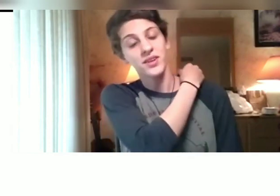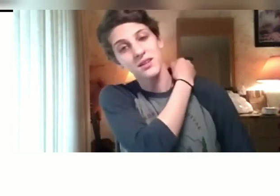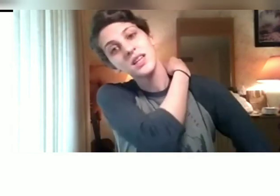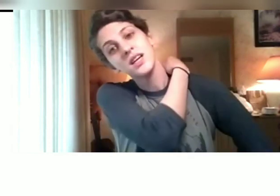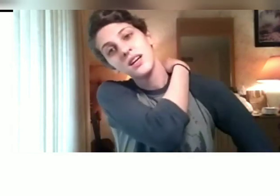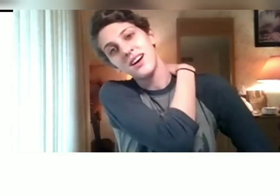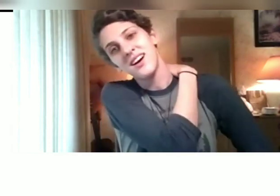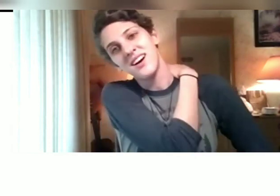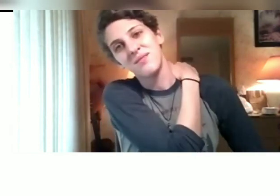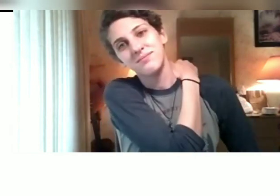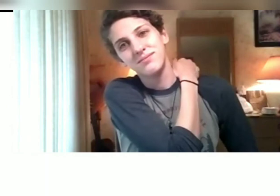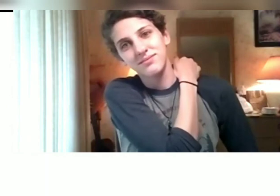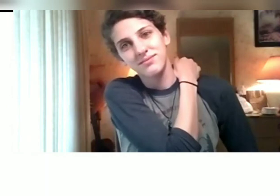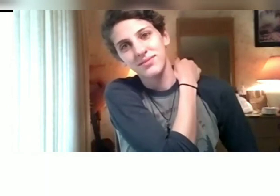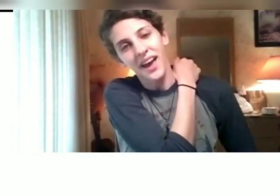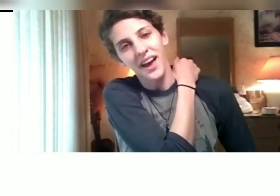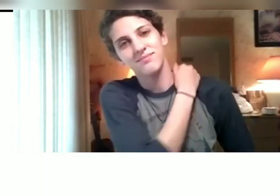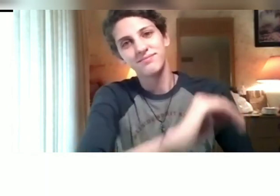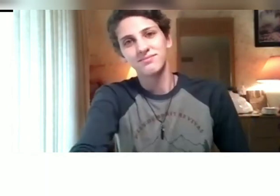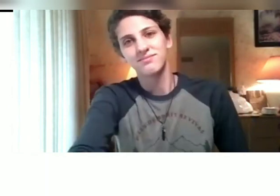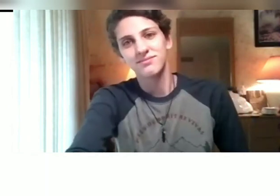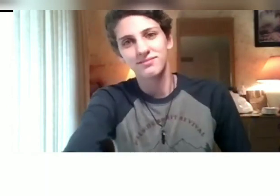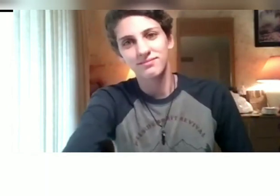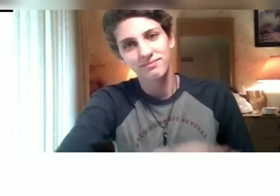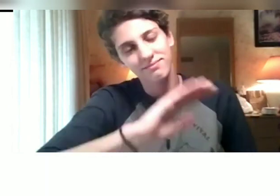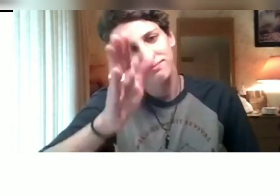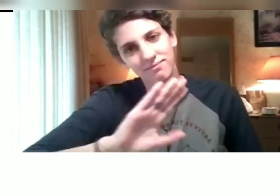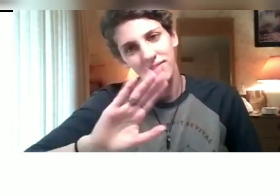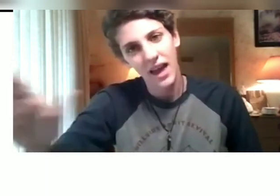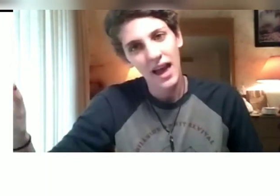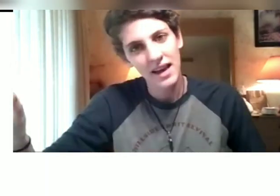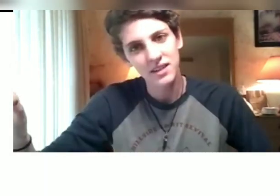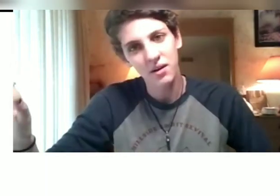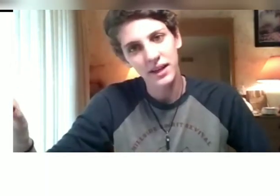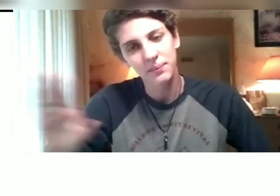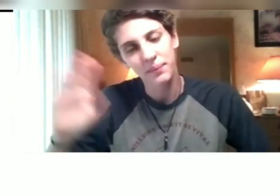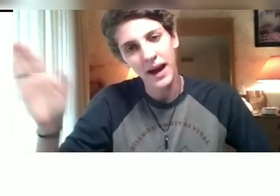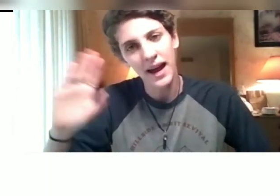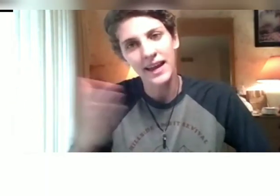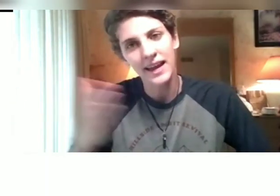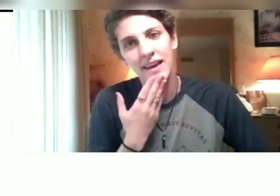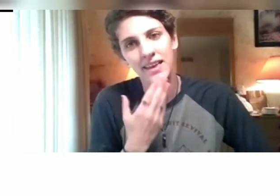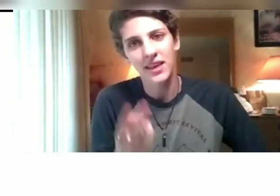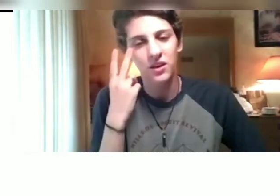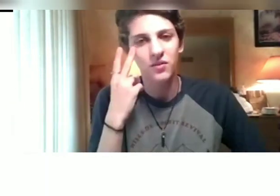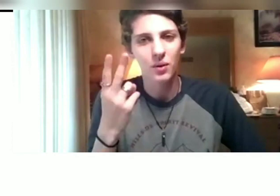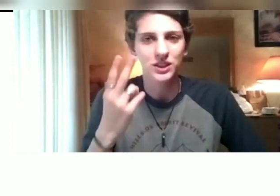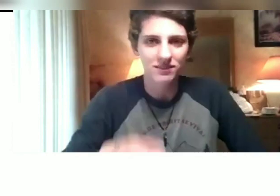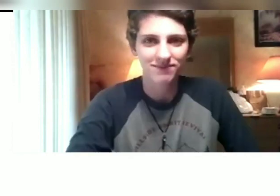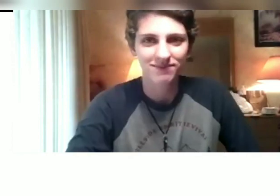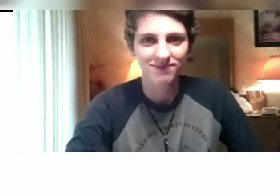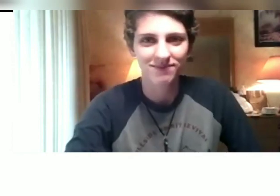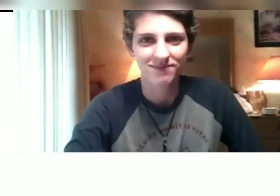videos? Yeah. As always, bye, and thank you for watching.